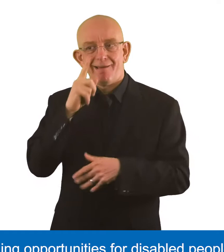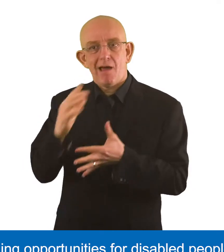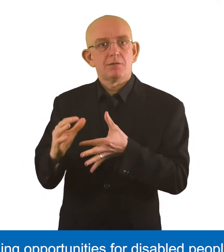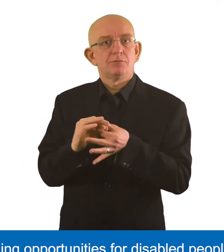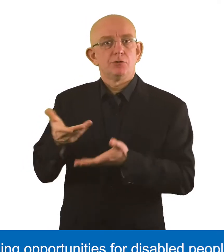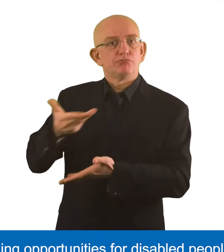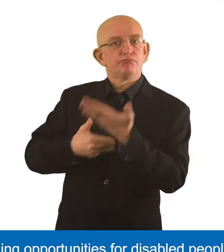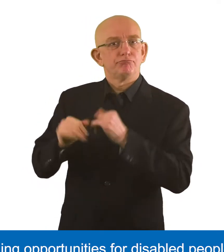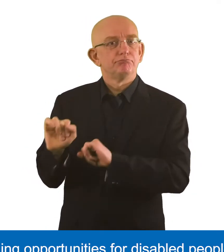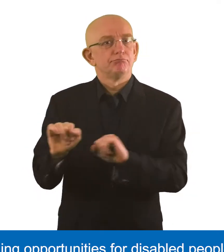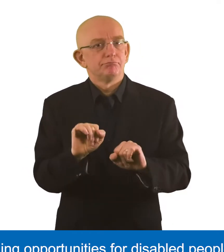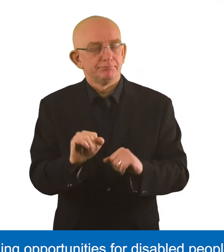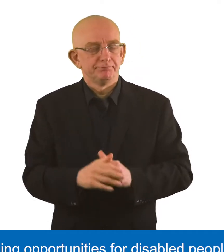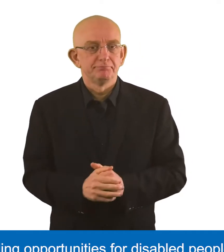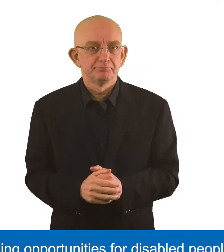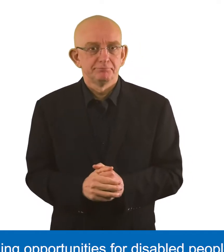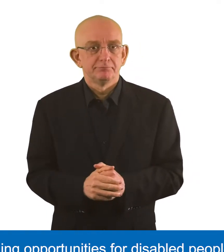to engage by other methods.